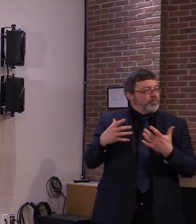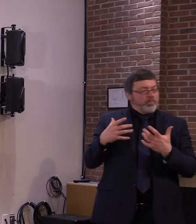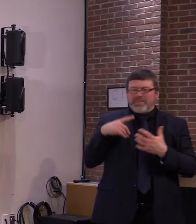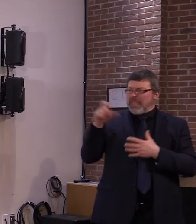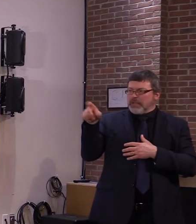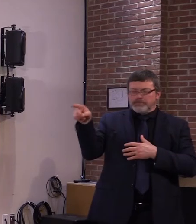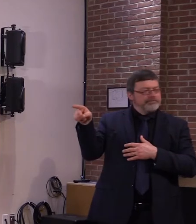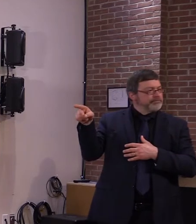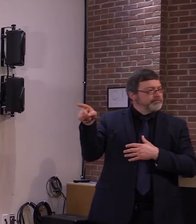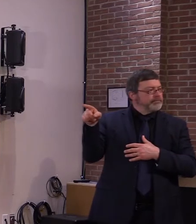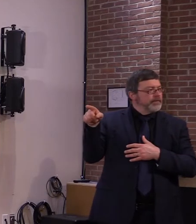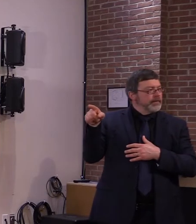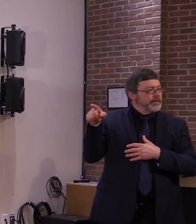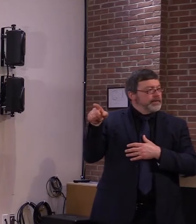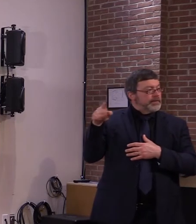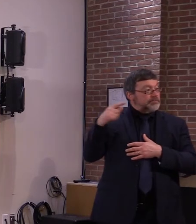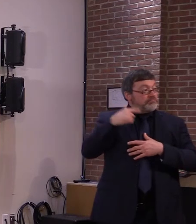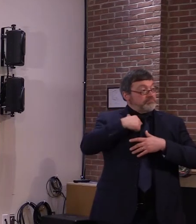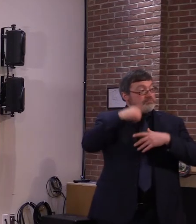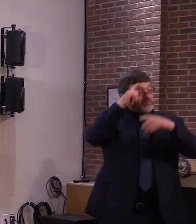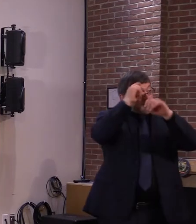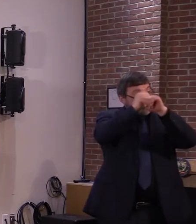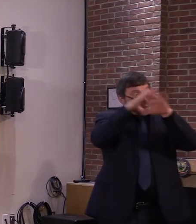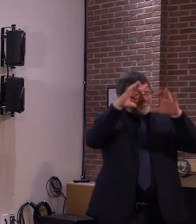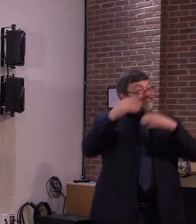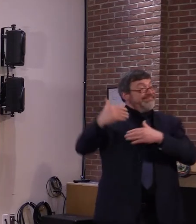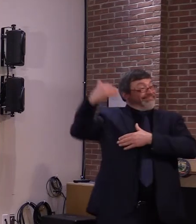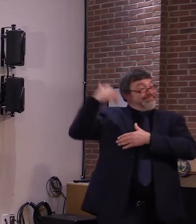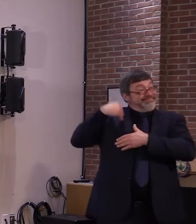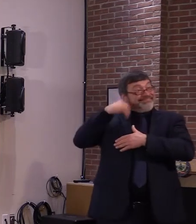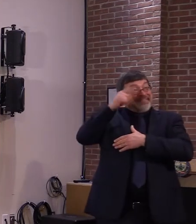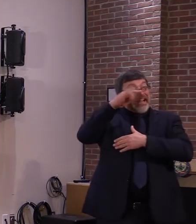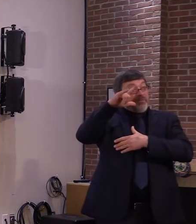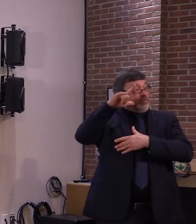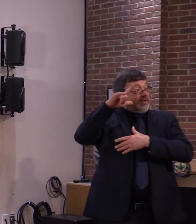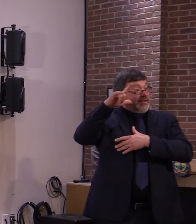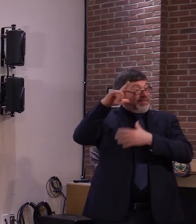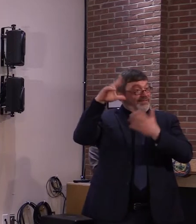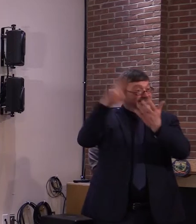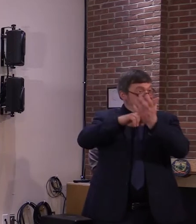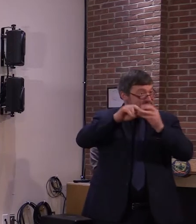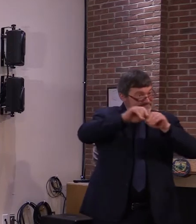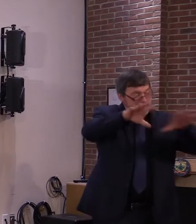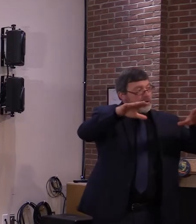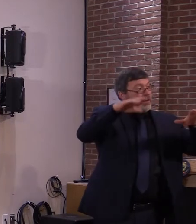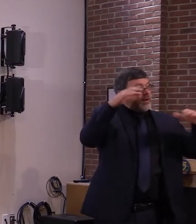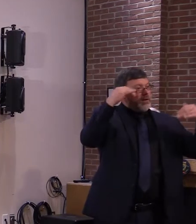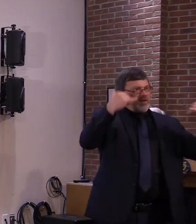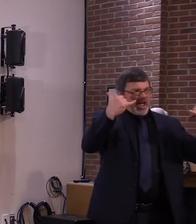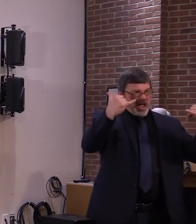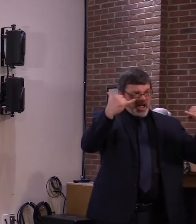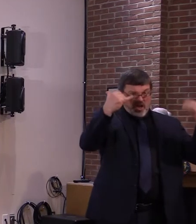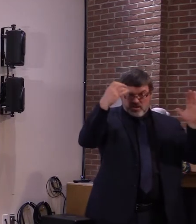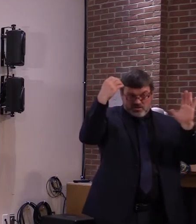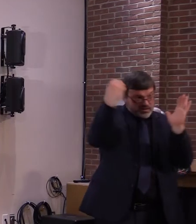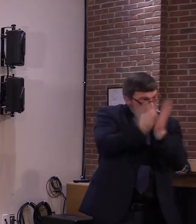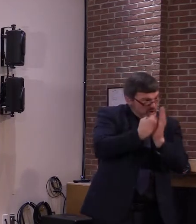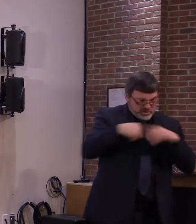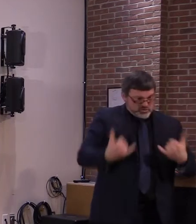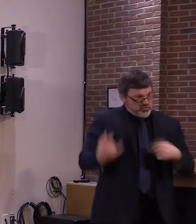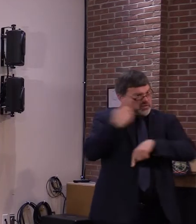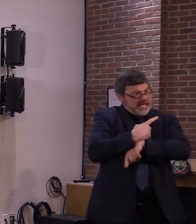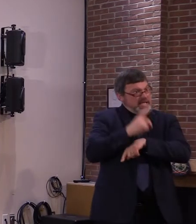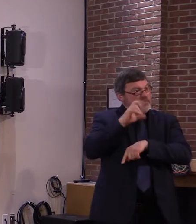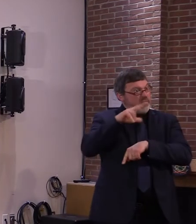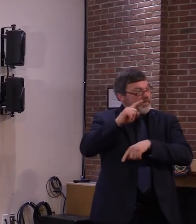money must be spent by the end of the business day today and the only fund that it can be put into is the unemployment trust funds uh